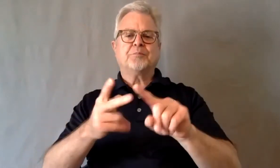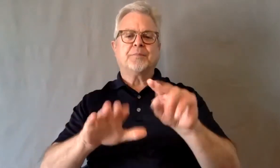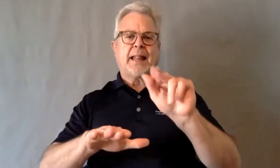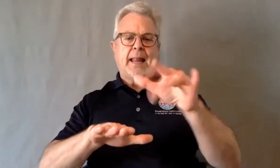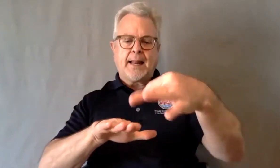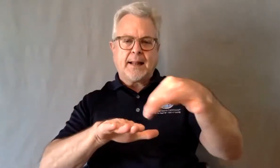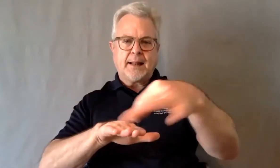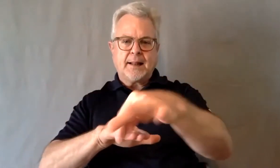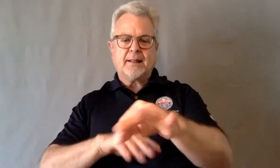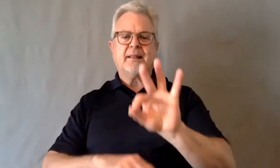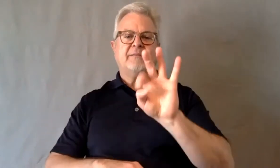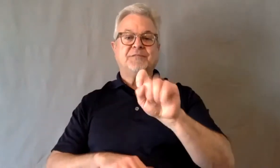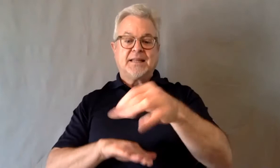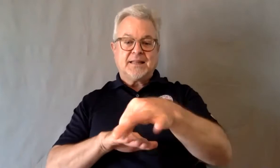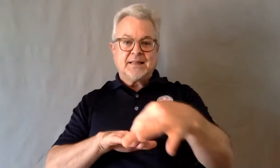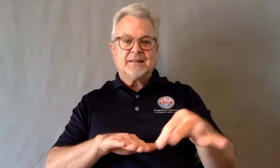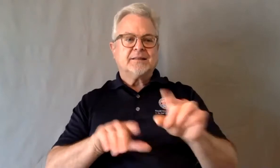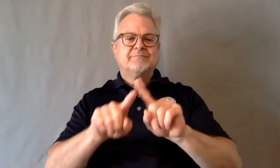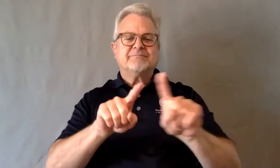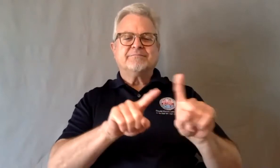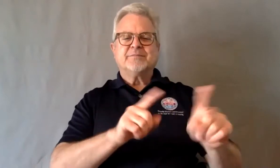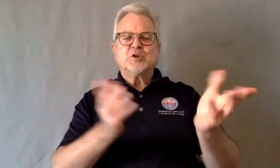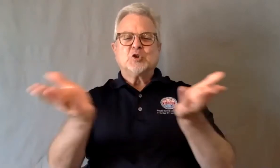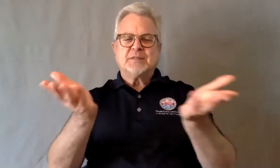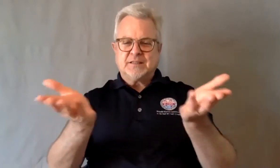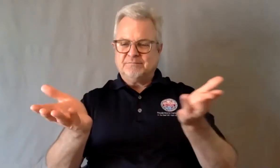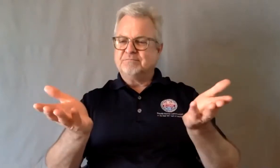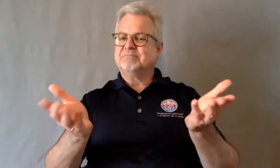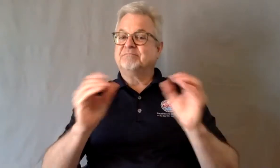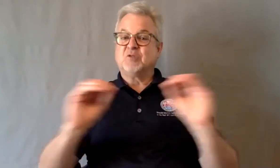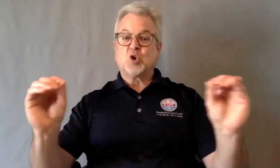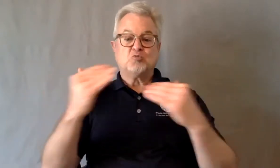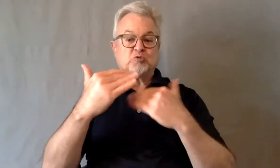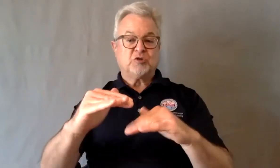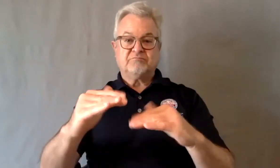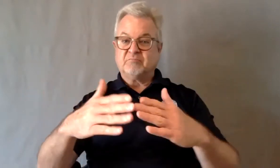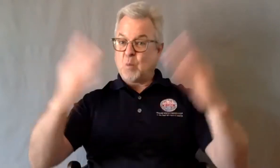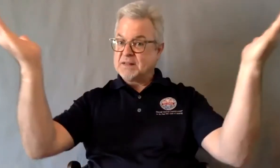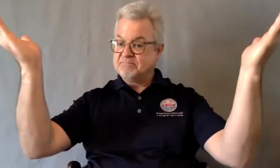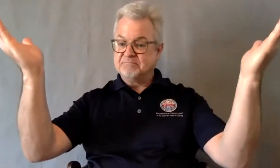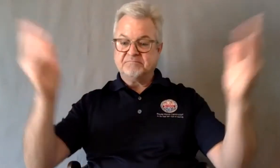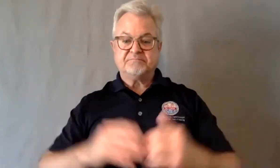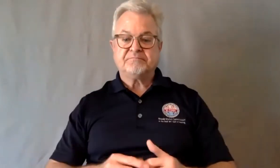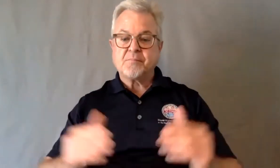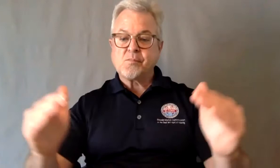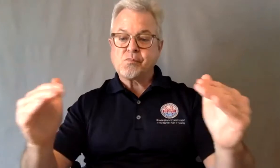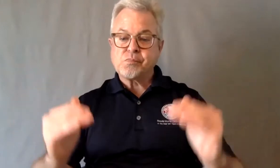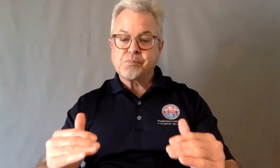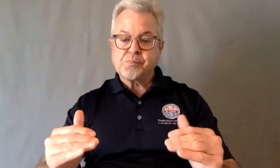Personal services, which would include manicures, pedicures, getting your hair done, hairdressers, all of those are open with